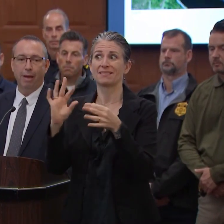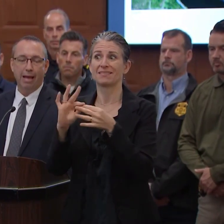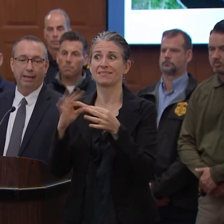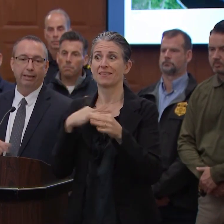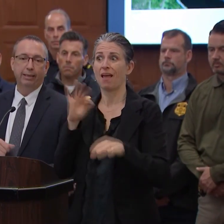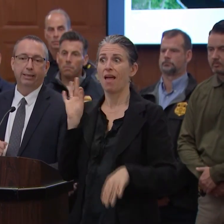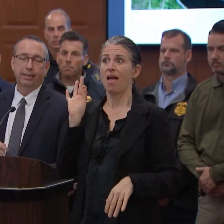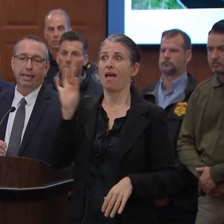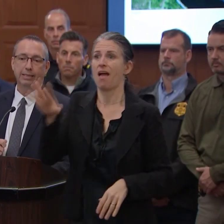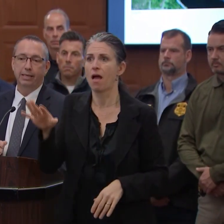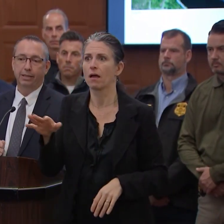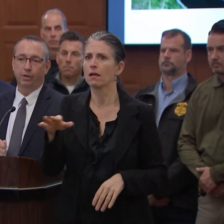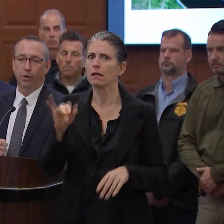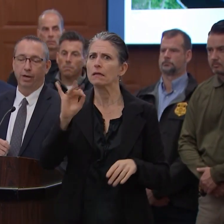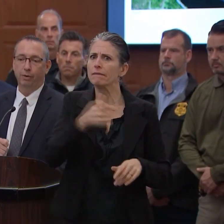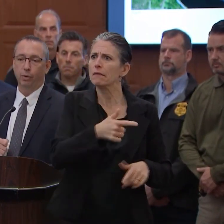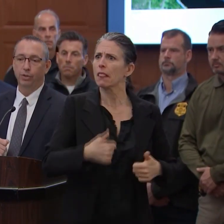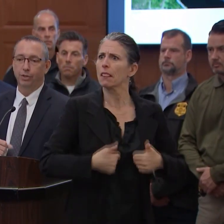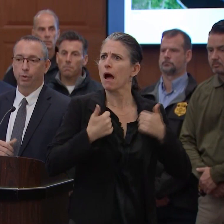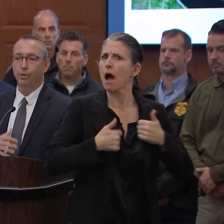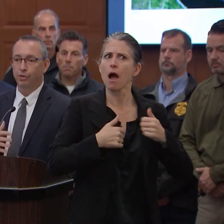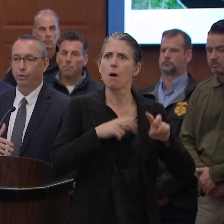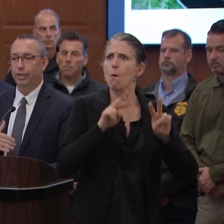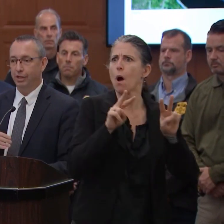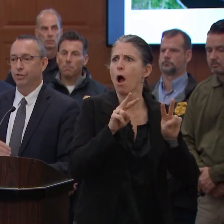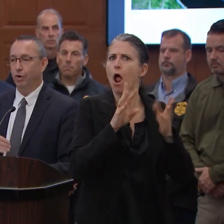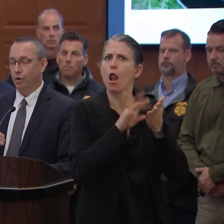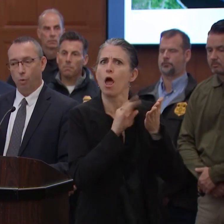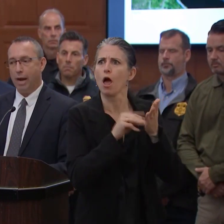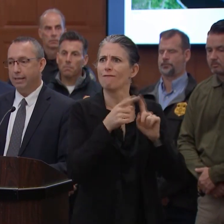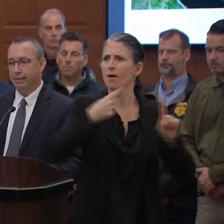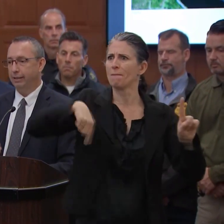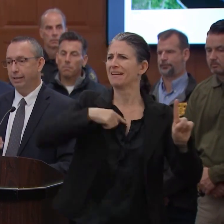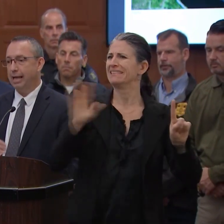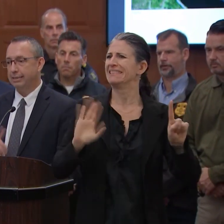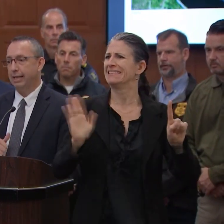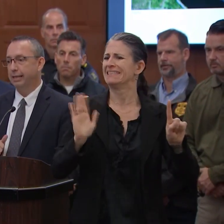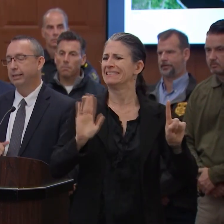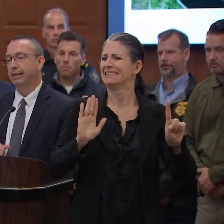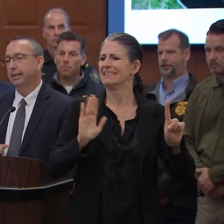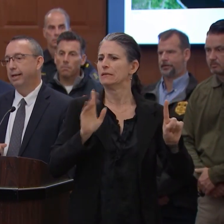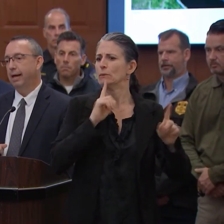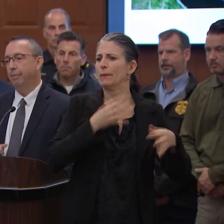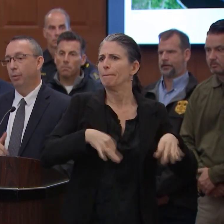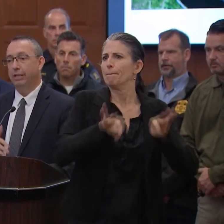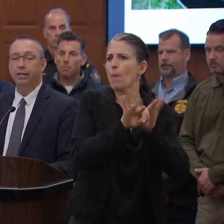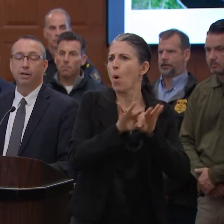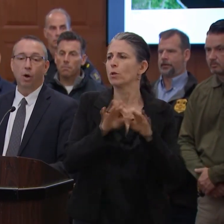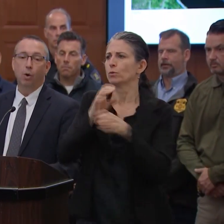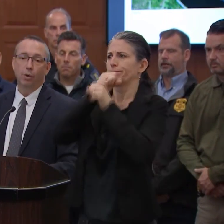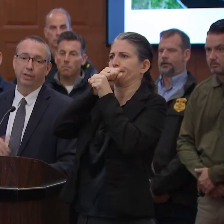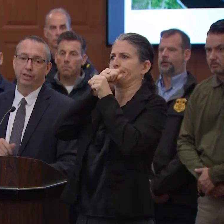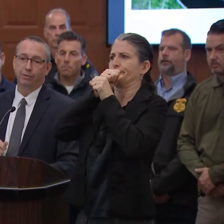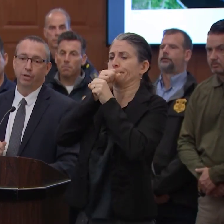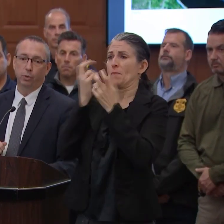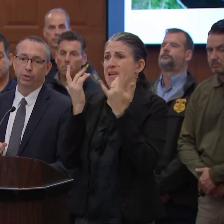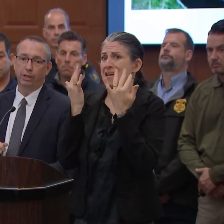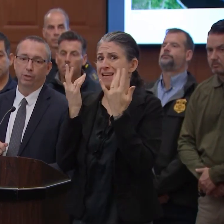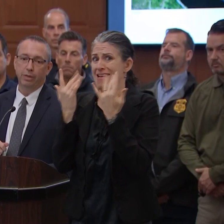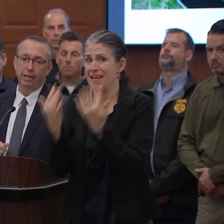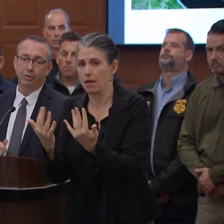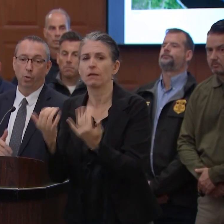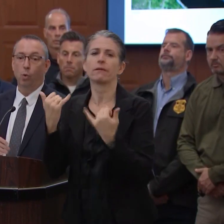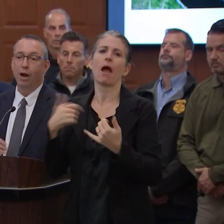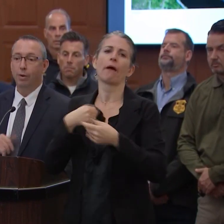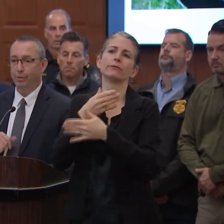here, the traumatic incidents that occurred here in Lewiston, we were certainly concerned right into the last second that we didn't know what this individual was